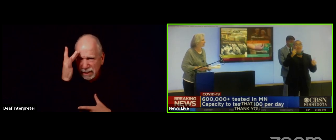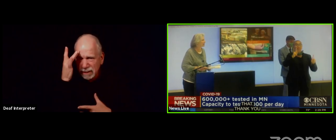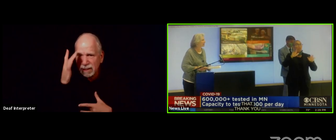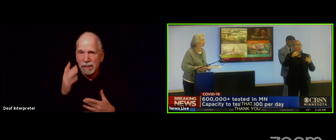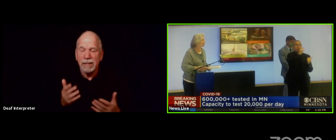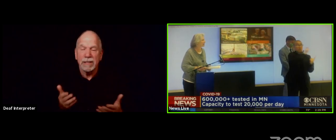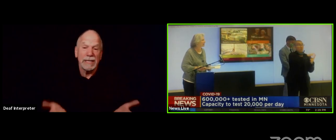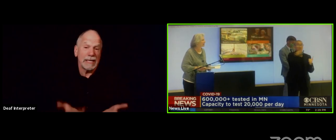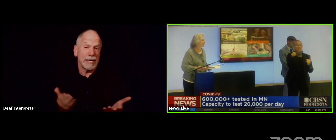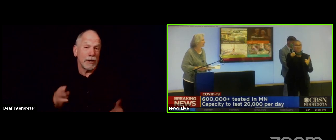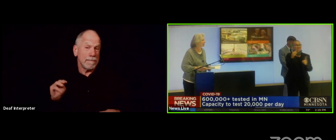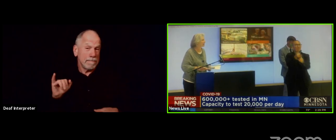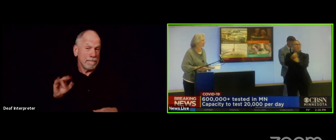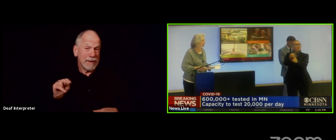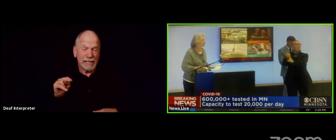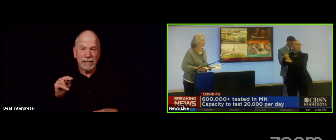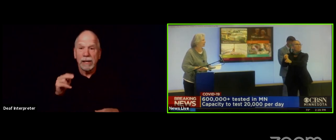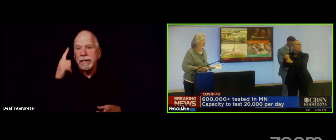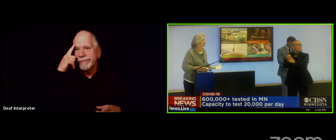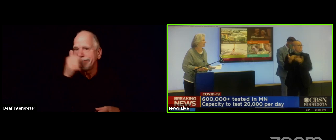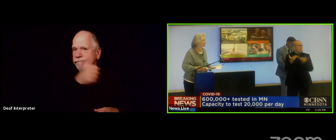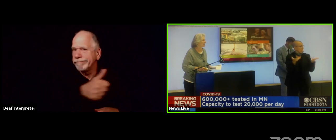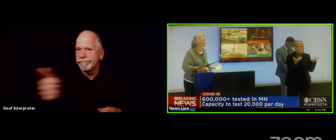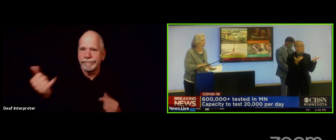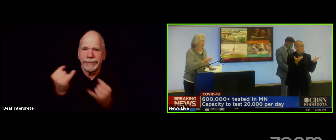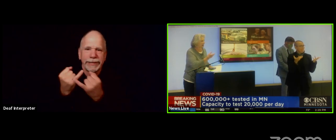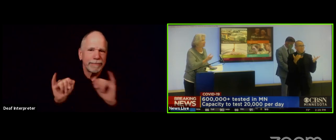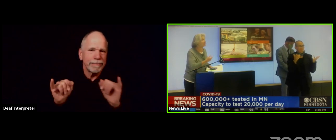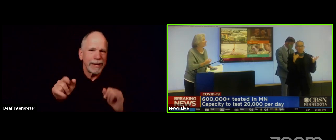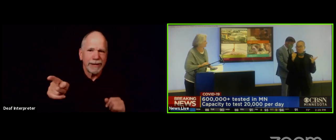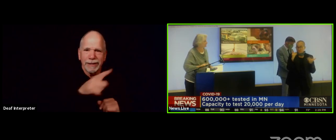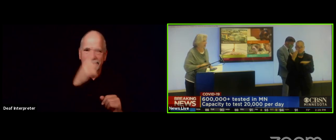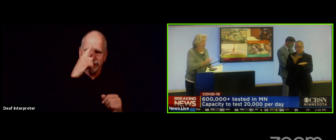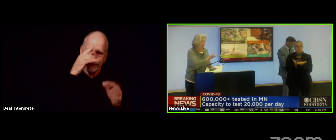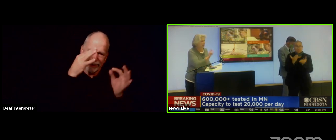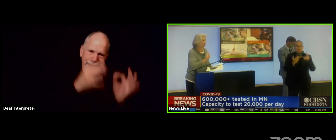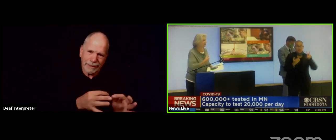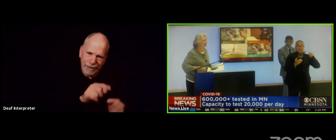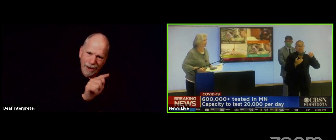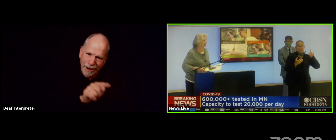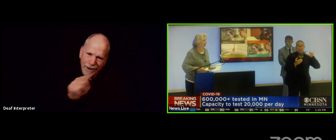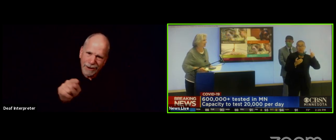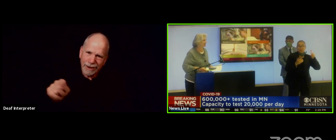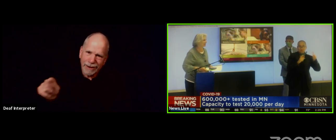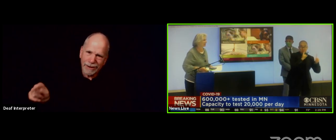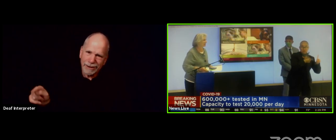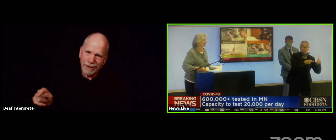any antibody testing data that would verify whether we're on that level? Just wondering what you make of that statistic. I would very much